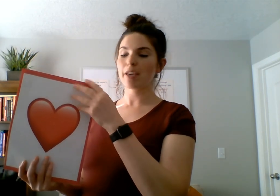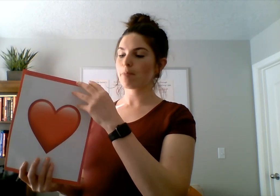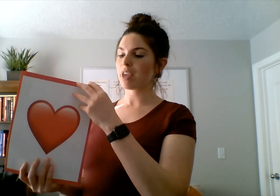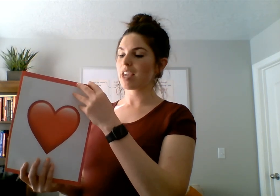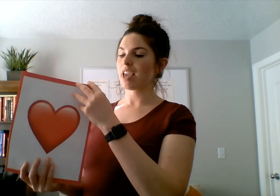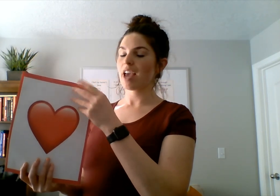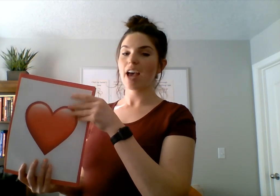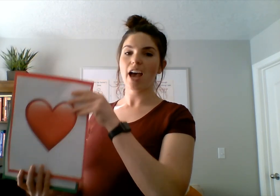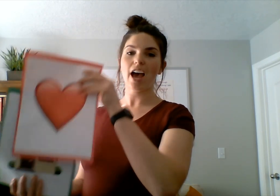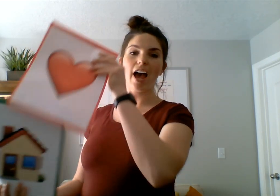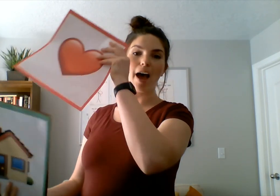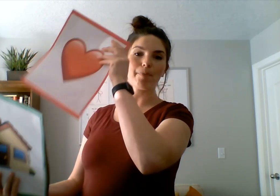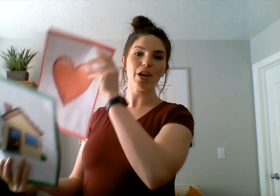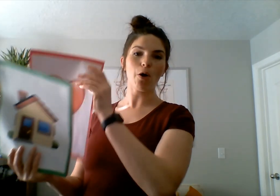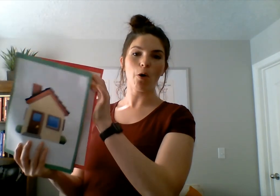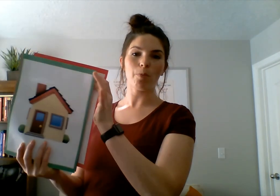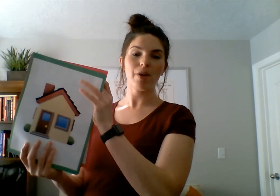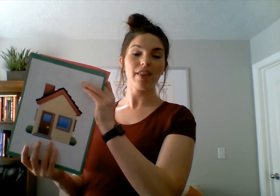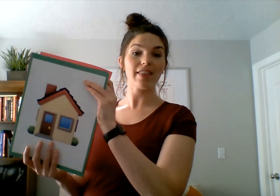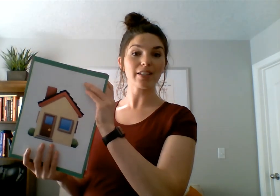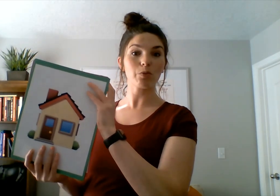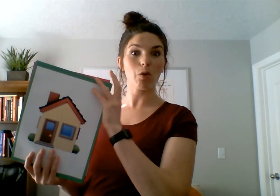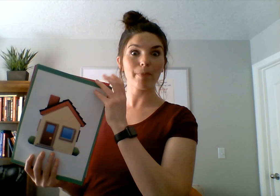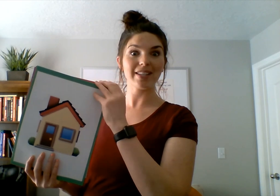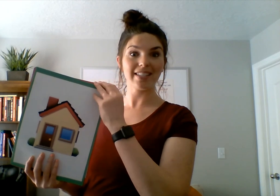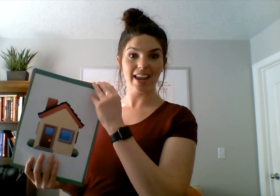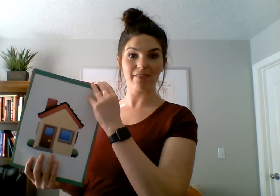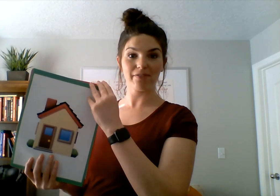me a happy home that's warm and safe.